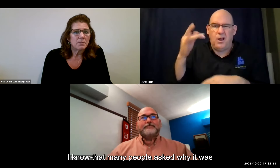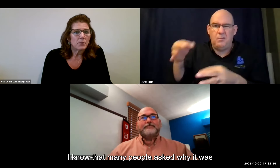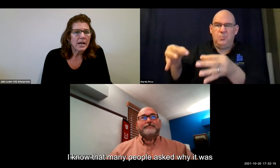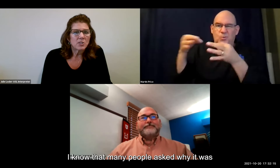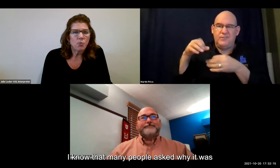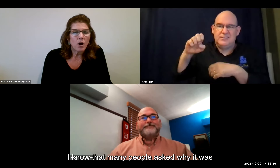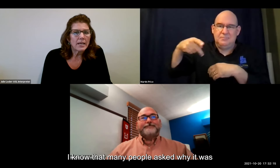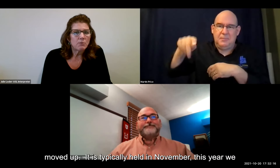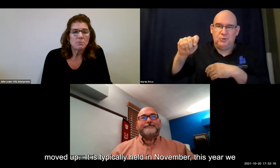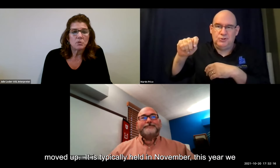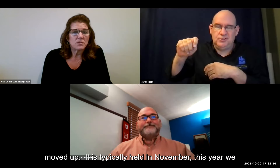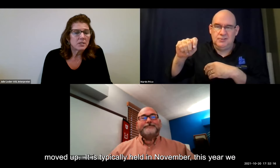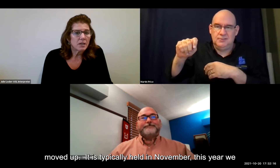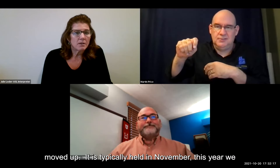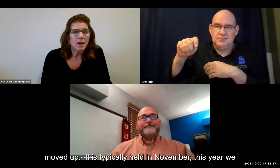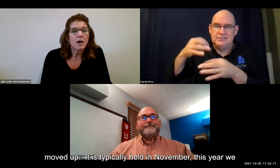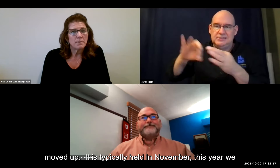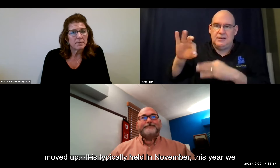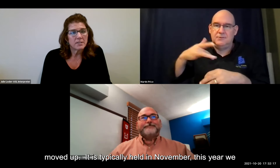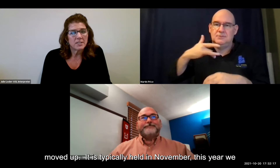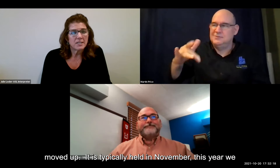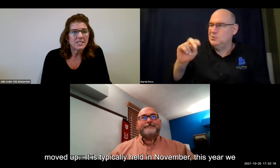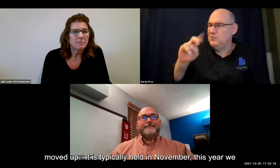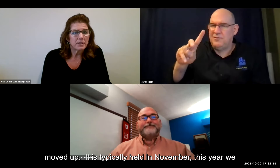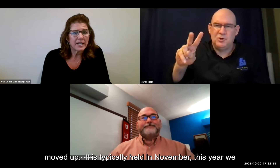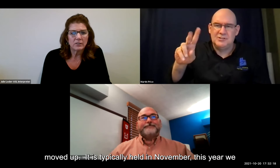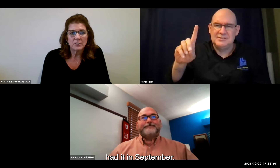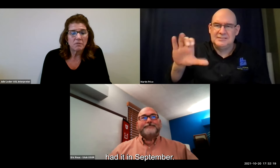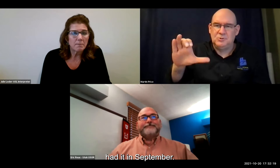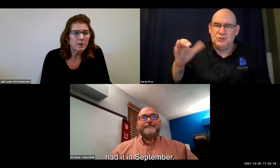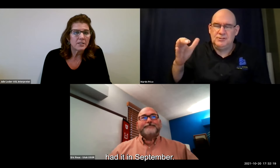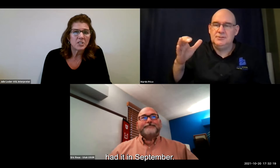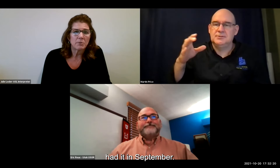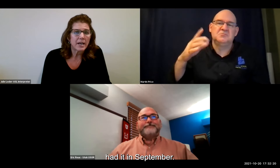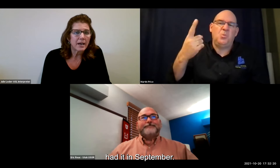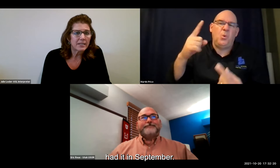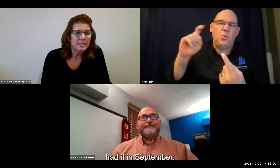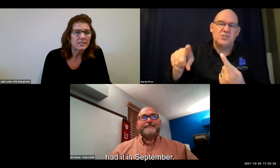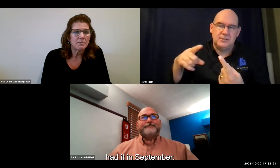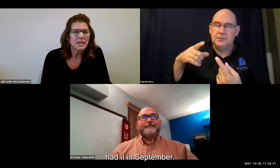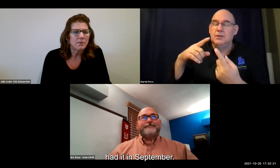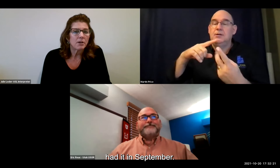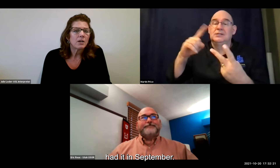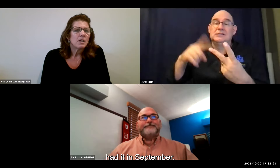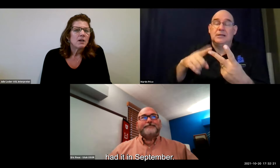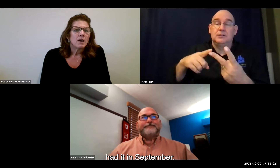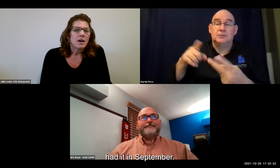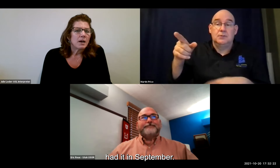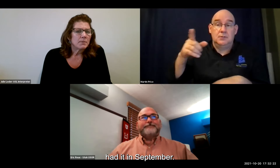many people asked why it was moved up. It's typically held in November. This year we had it in